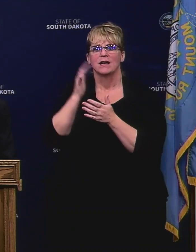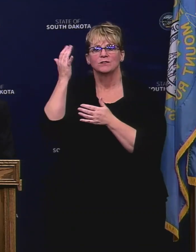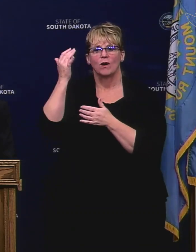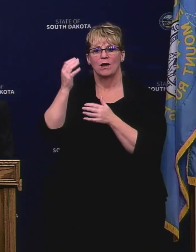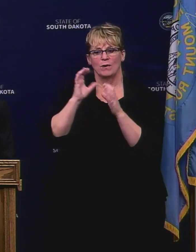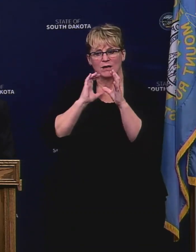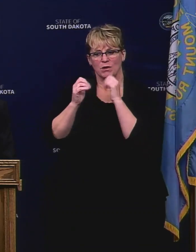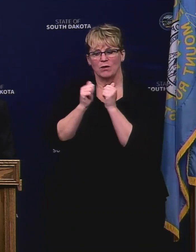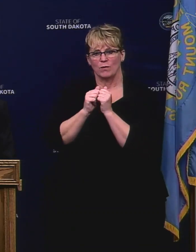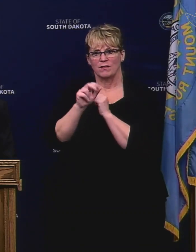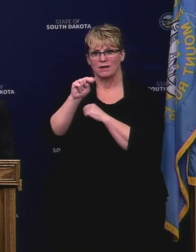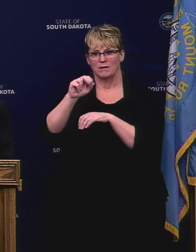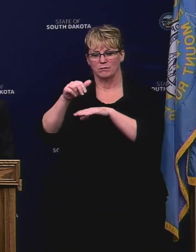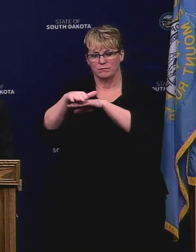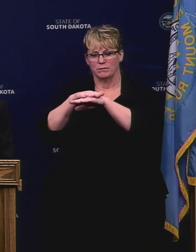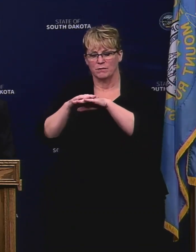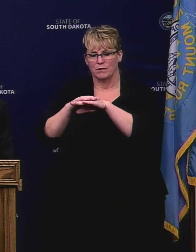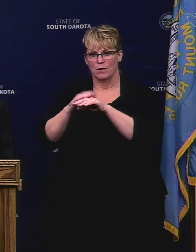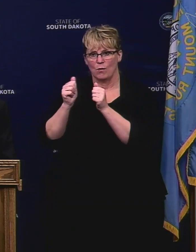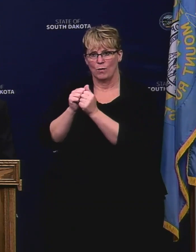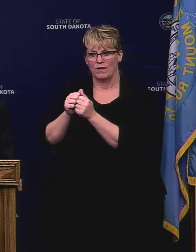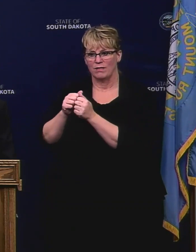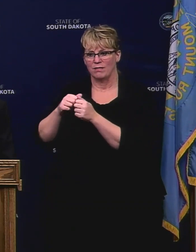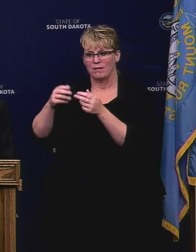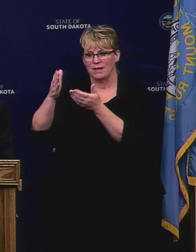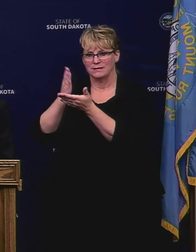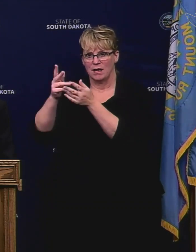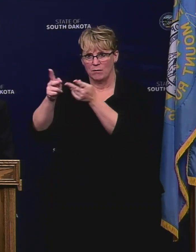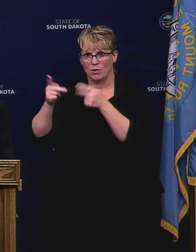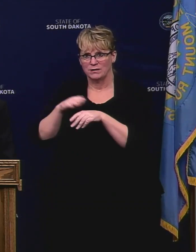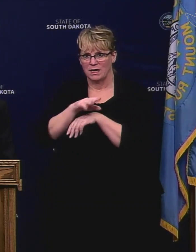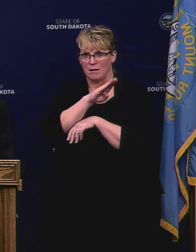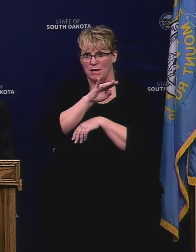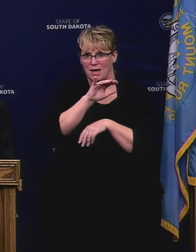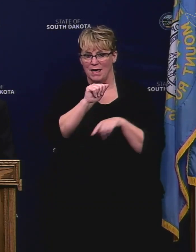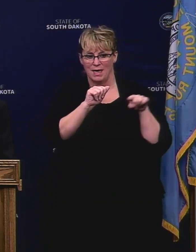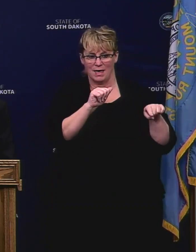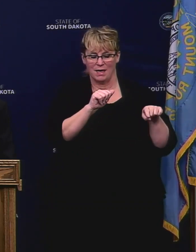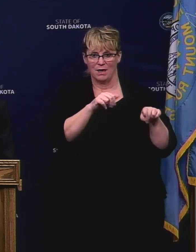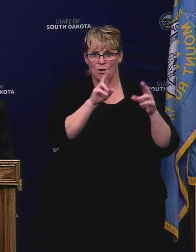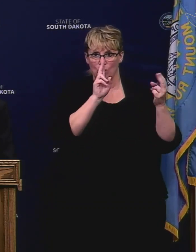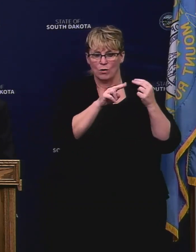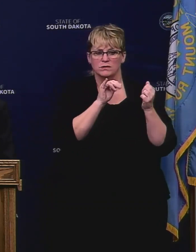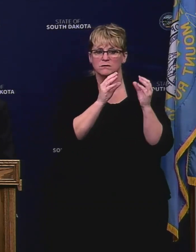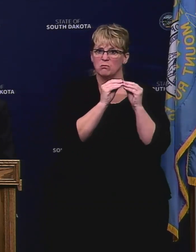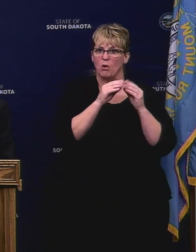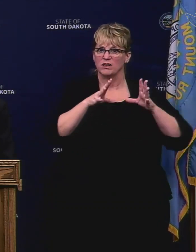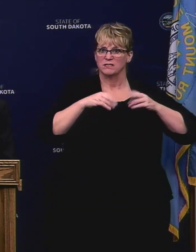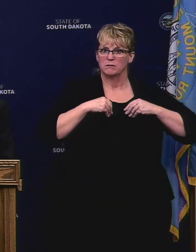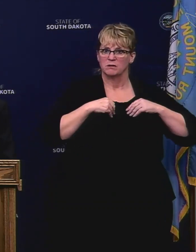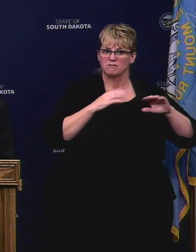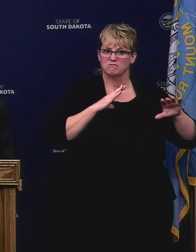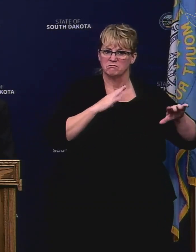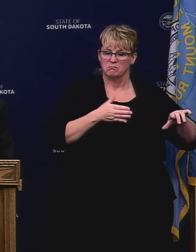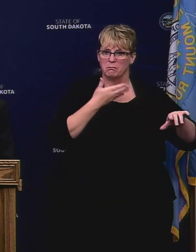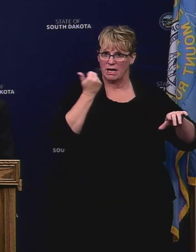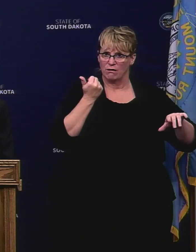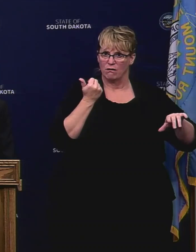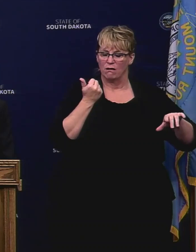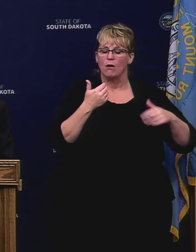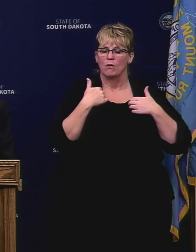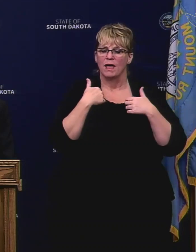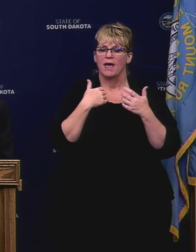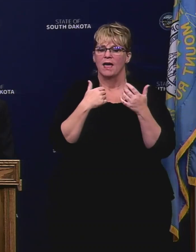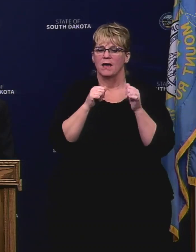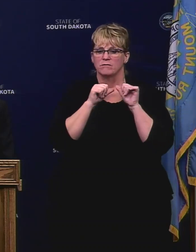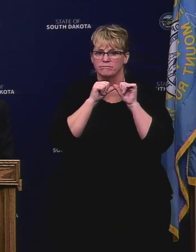if they wanted to facilitate checkpoints on BIA roads, that would be more acceptable to the state of South Dakota. And we'll continue having